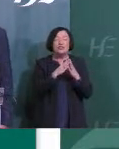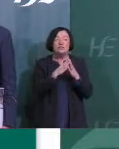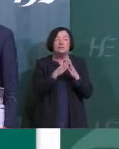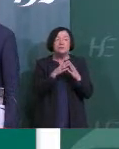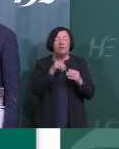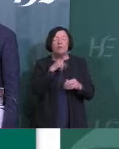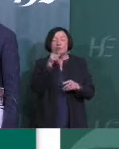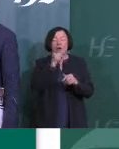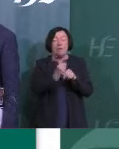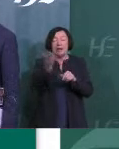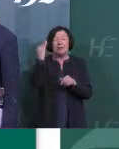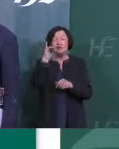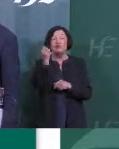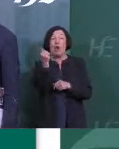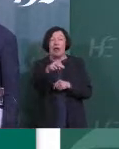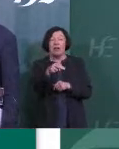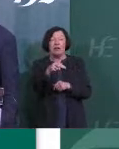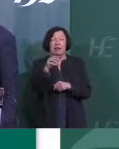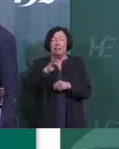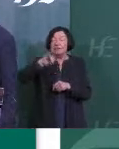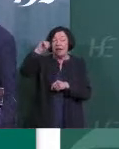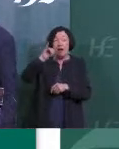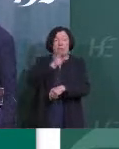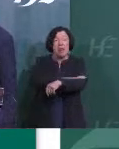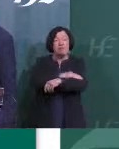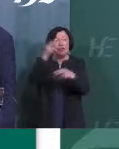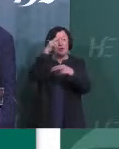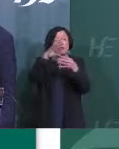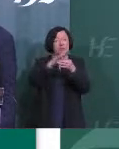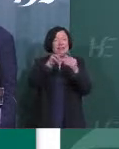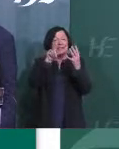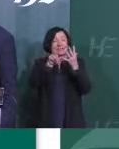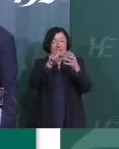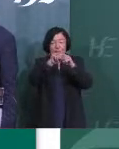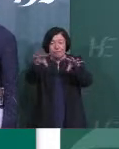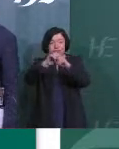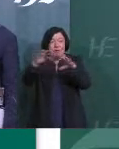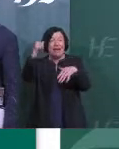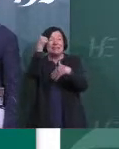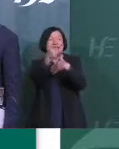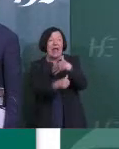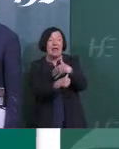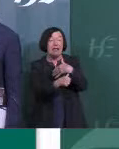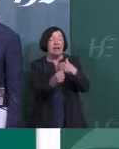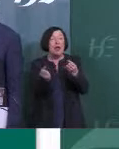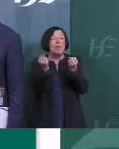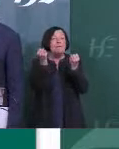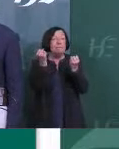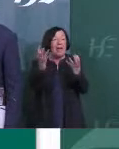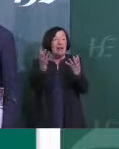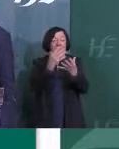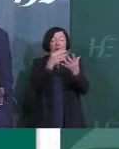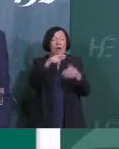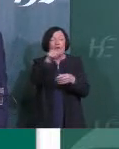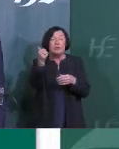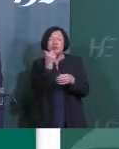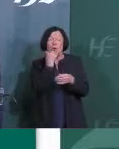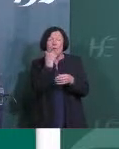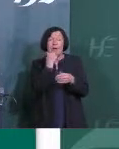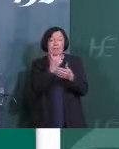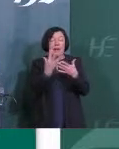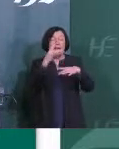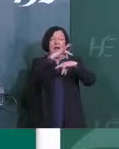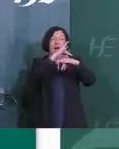If we were talking back in January, the top left nursing homes, we were talking at 7 outbreaks per day, many with lots of cases,